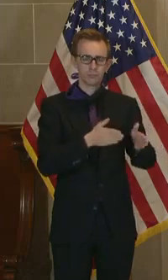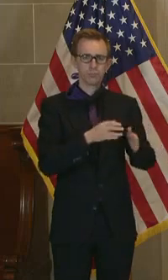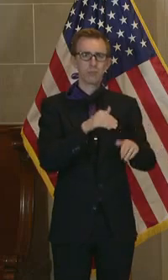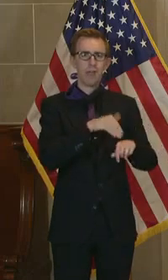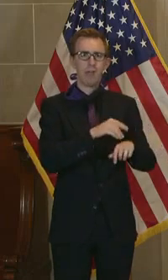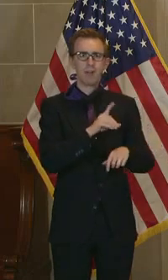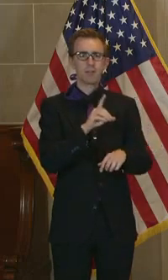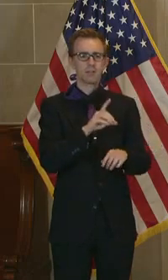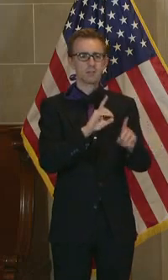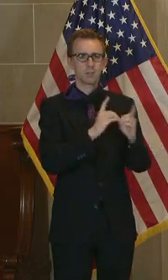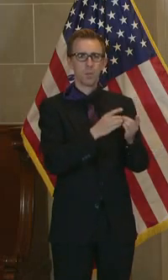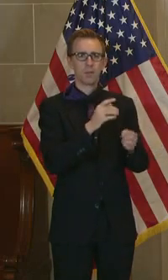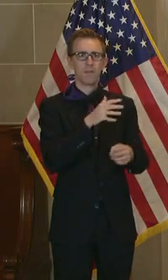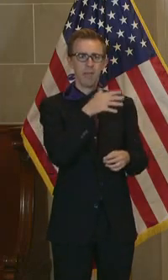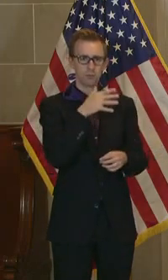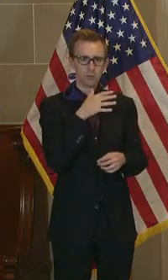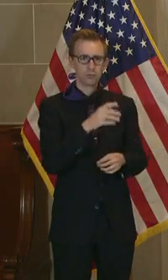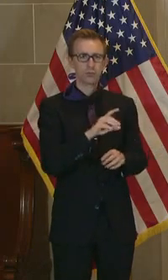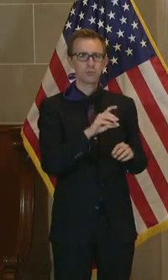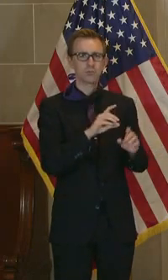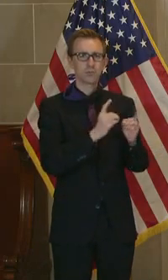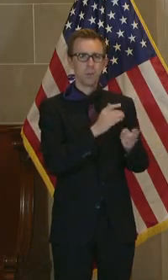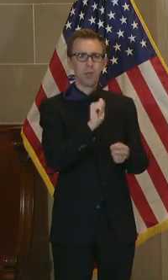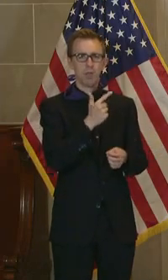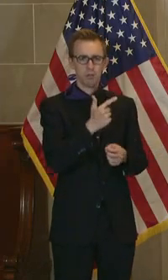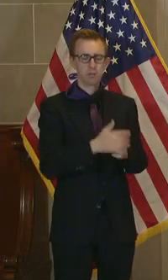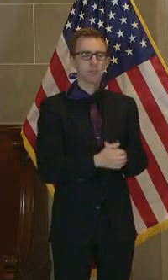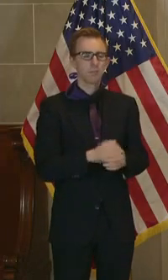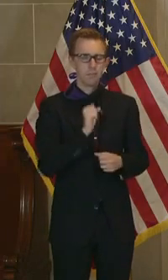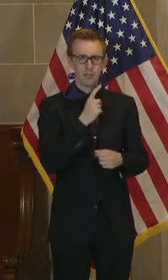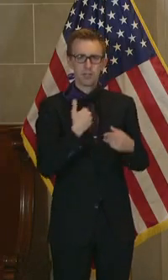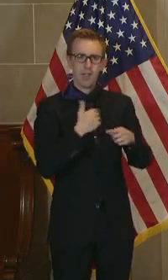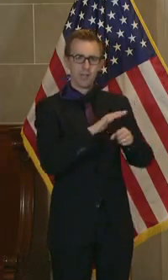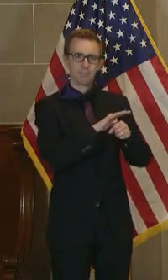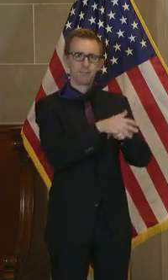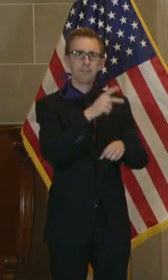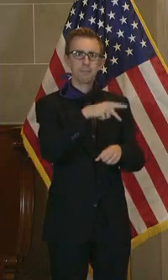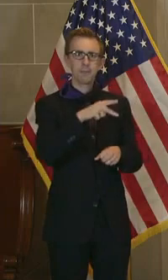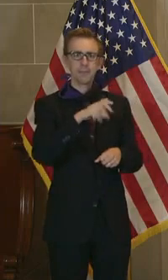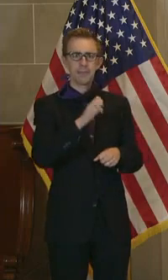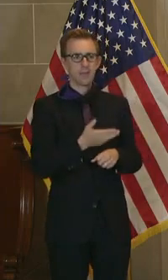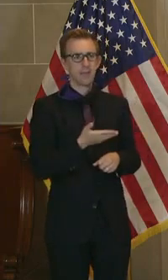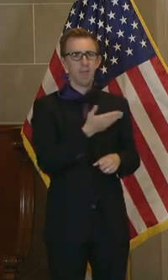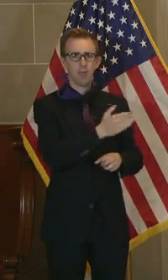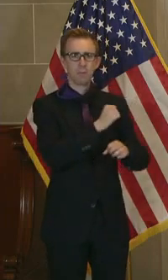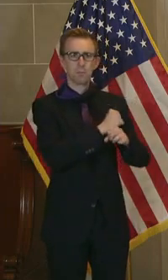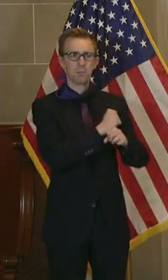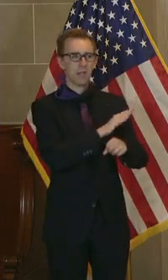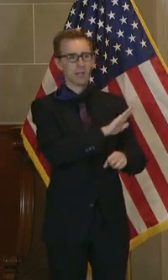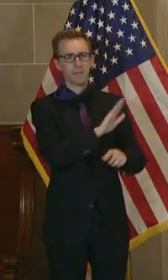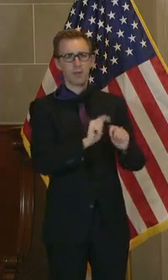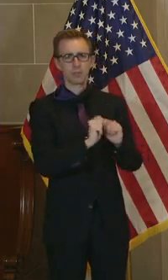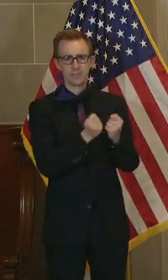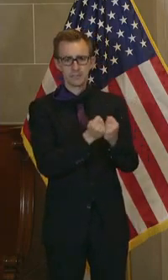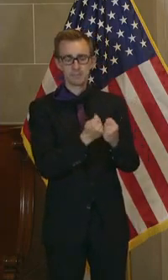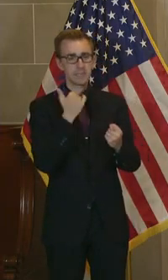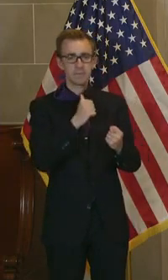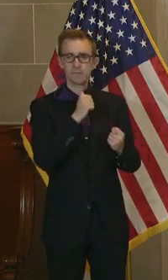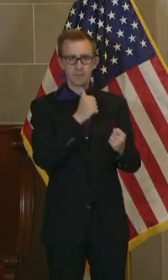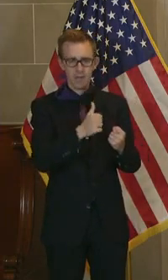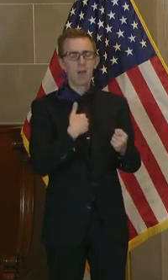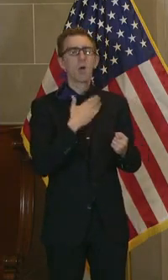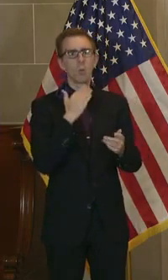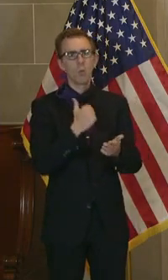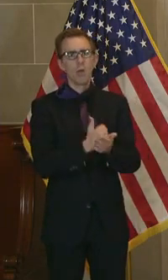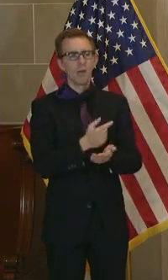of Agriculture to make sure that they have an adequate supply on hand of PPE to protect their teammates. And if they don't, we will help